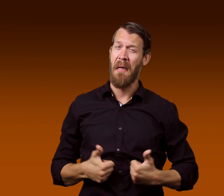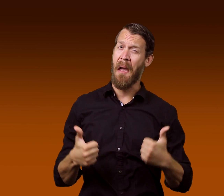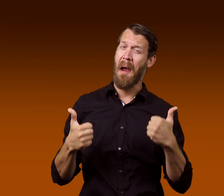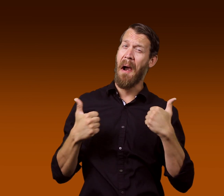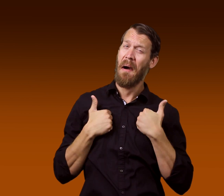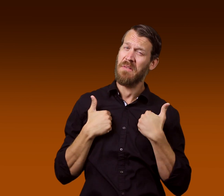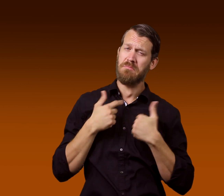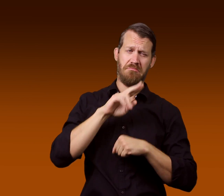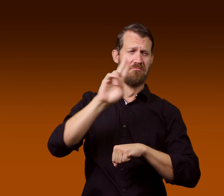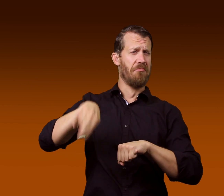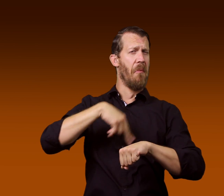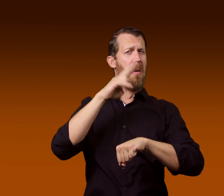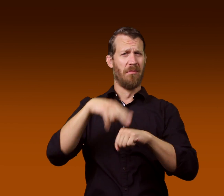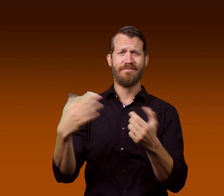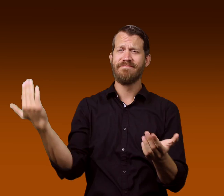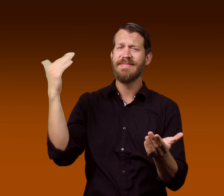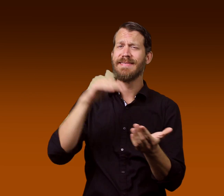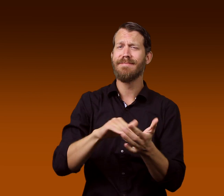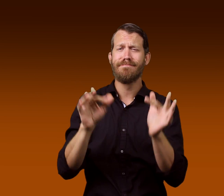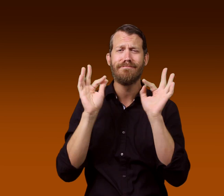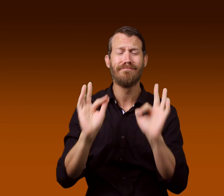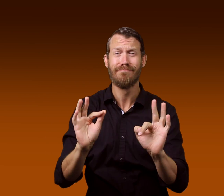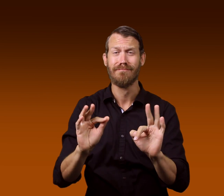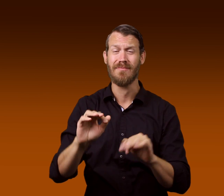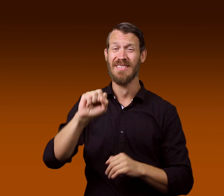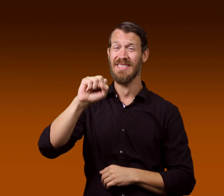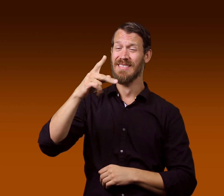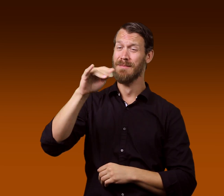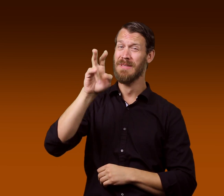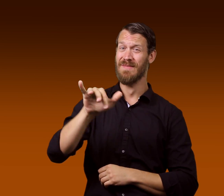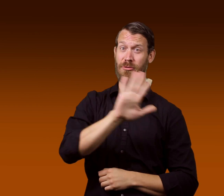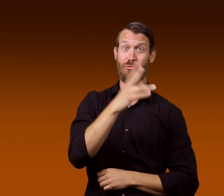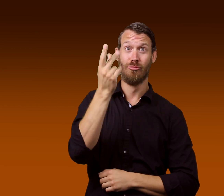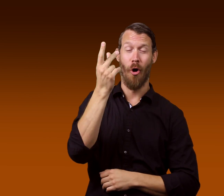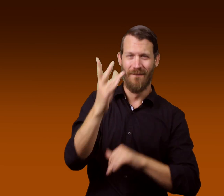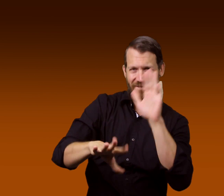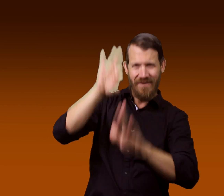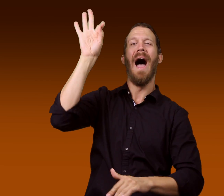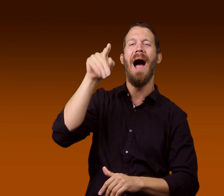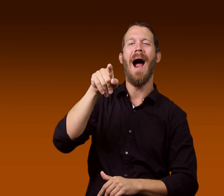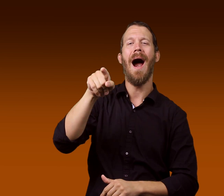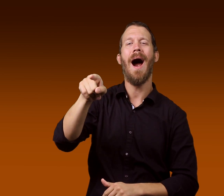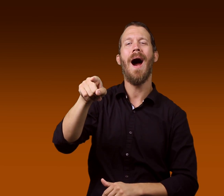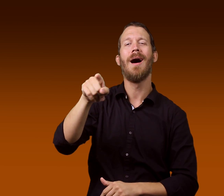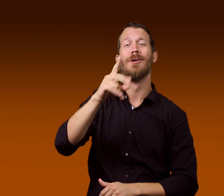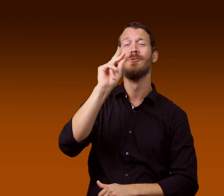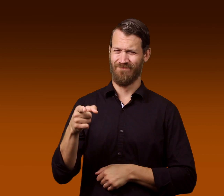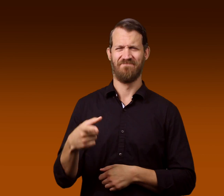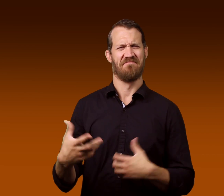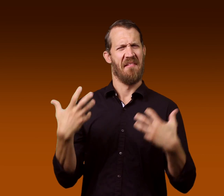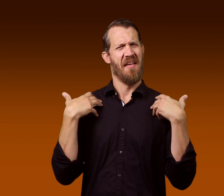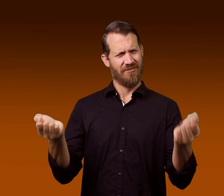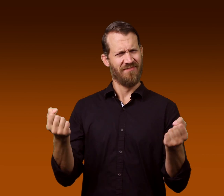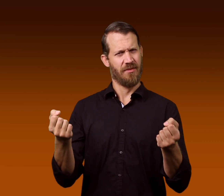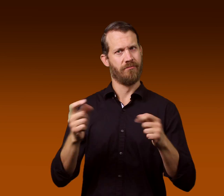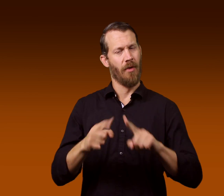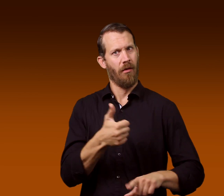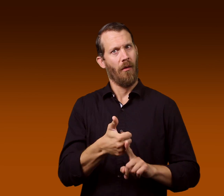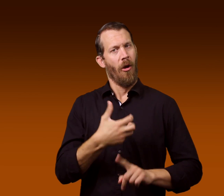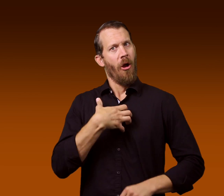The Spiveys even found their dog, healthy but hungry, caught